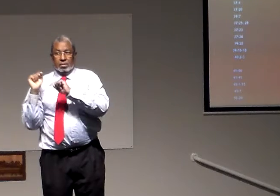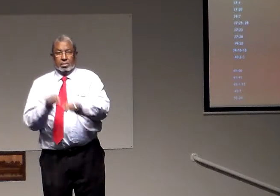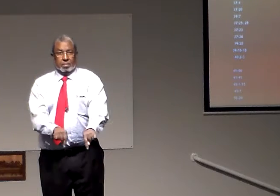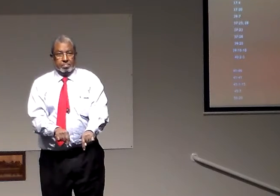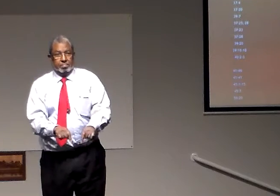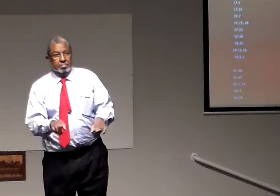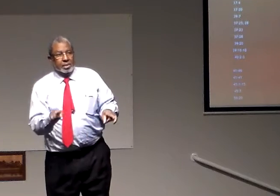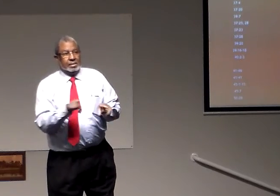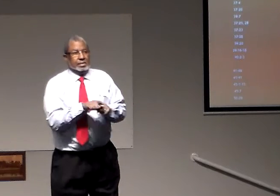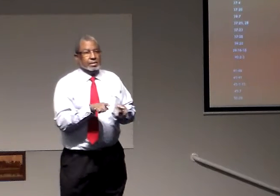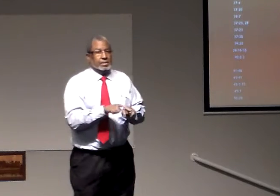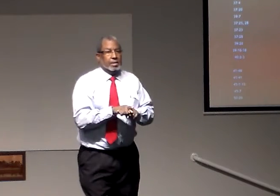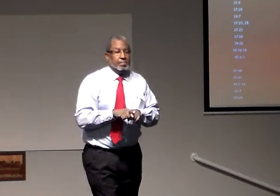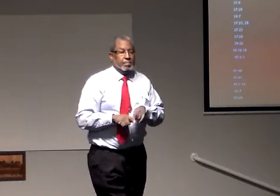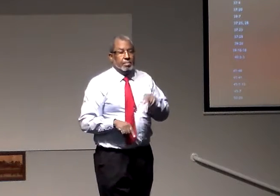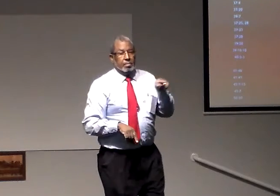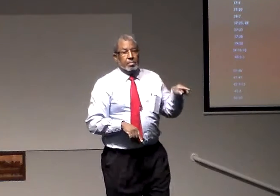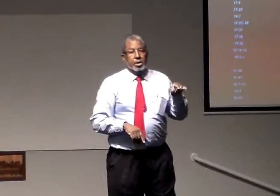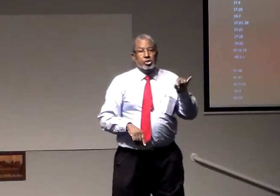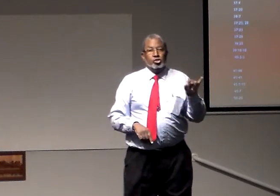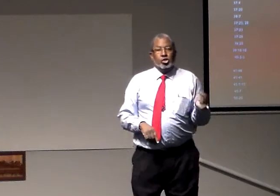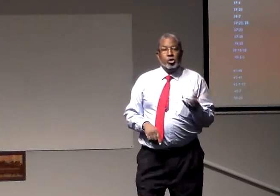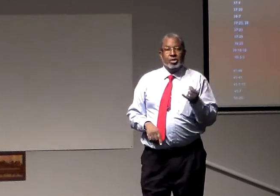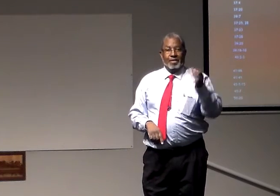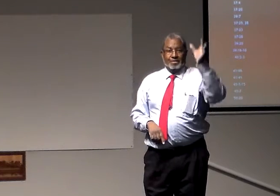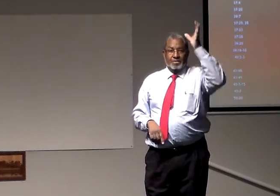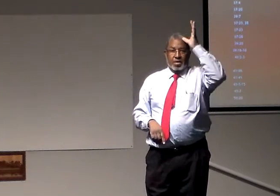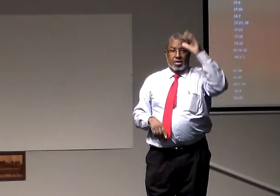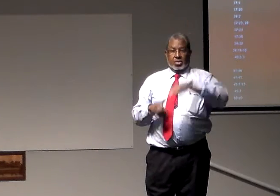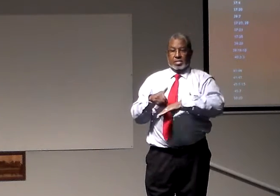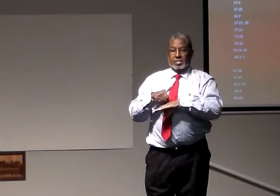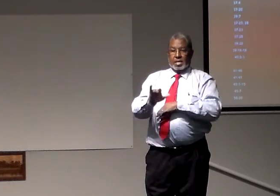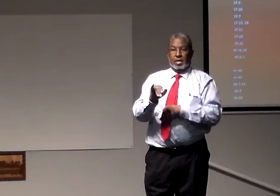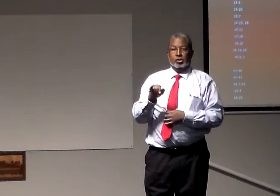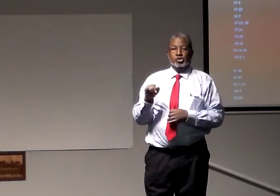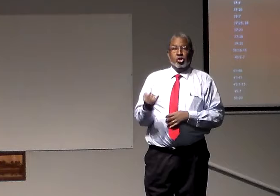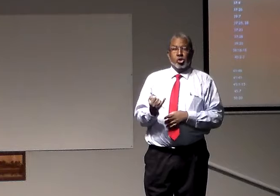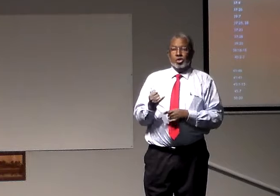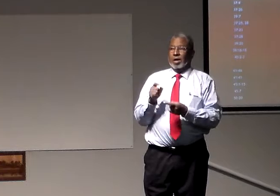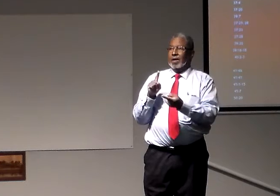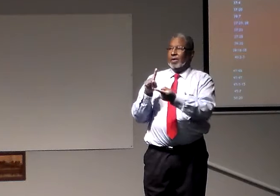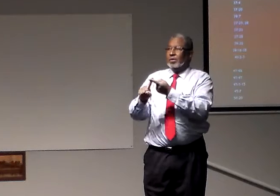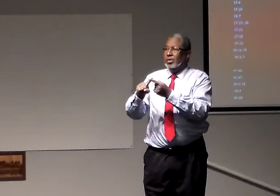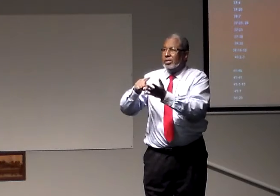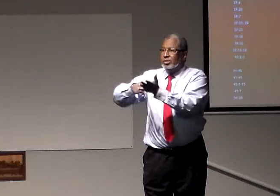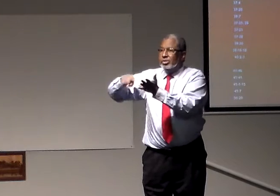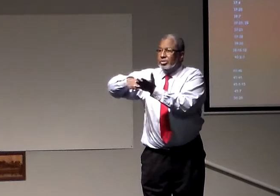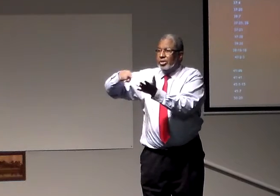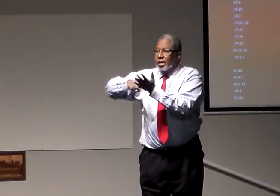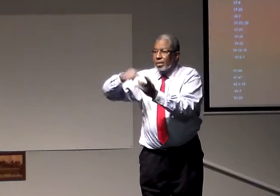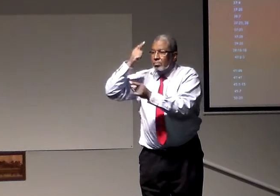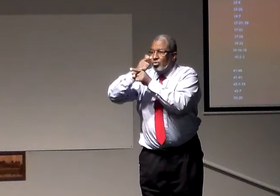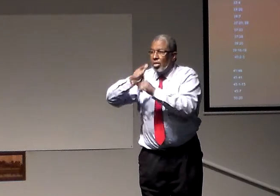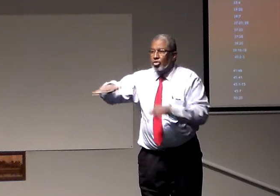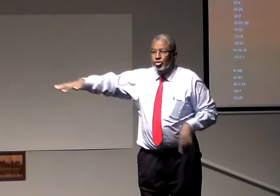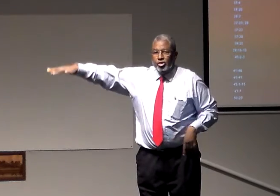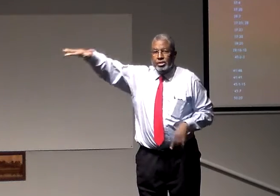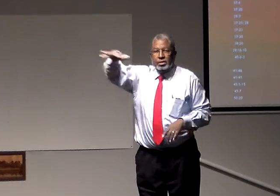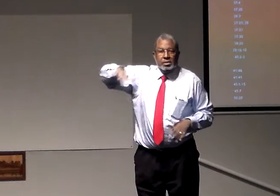God sent Jesus at the same time as Joseph's father sent Joseph to check on